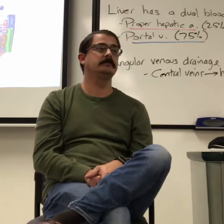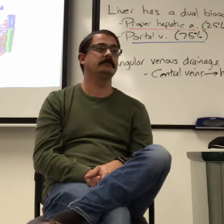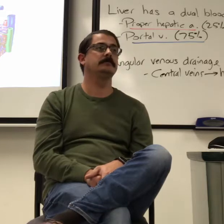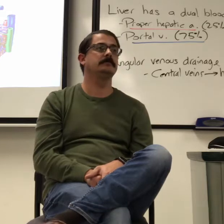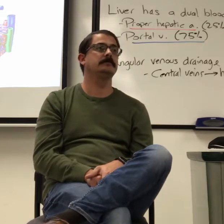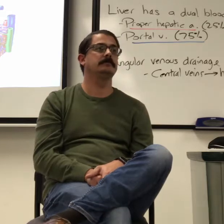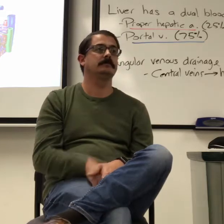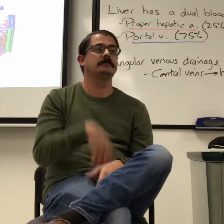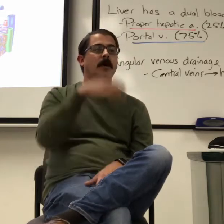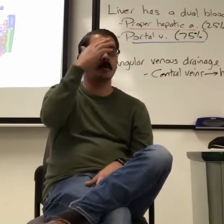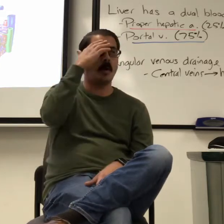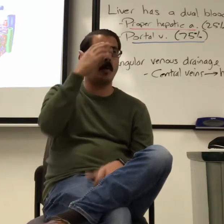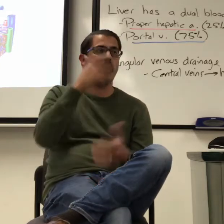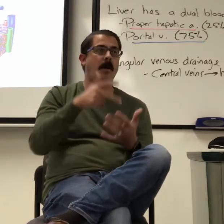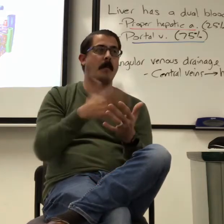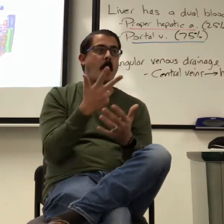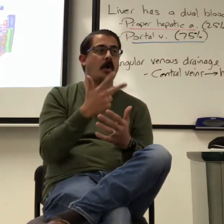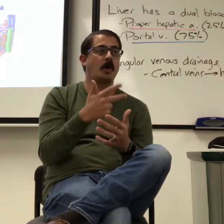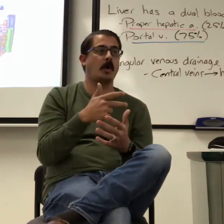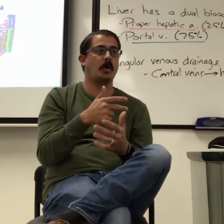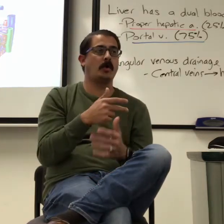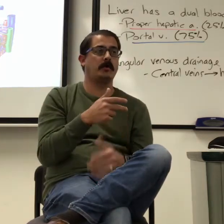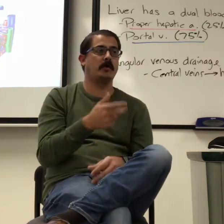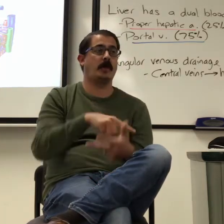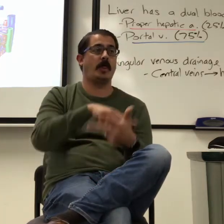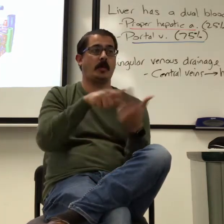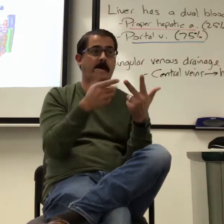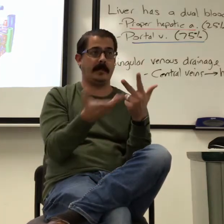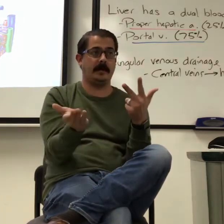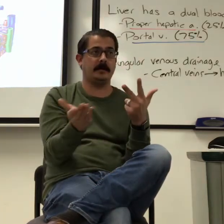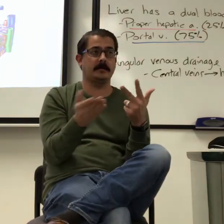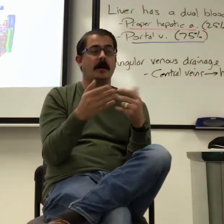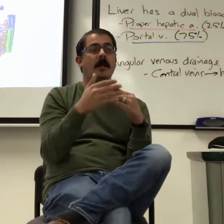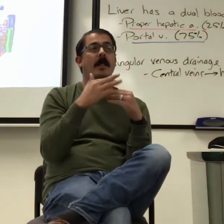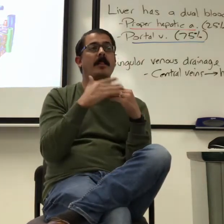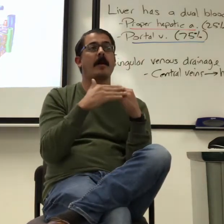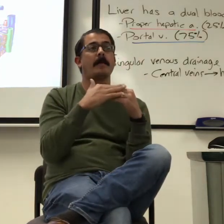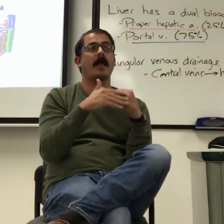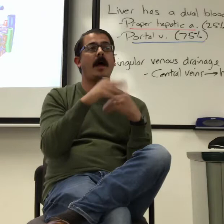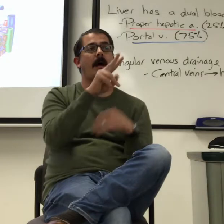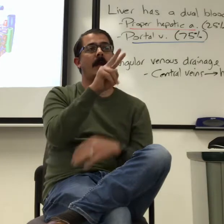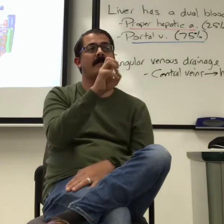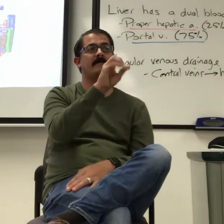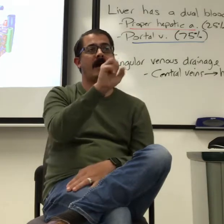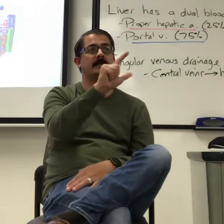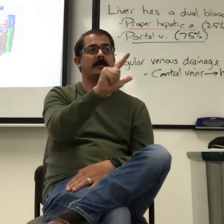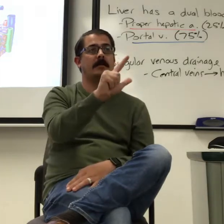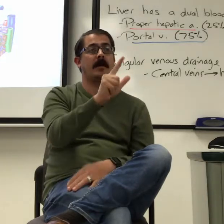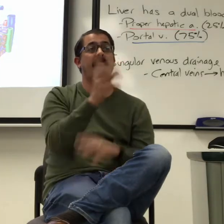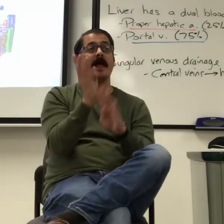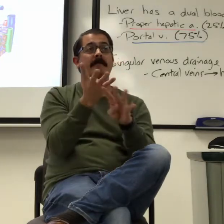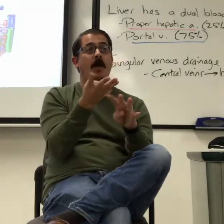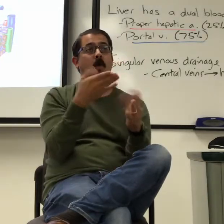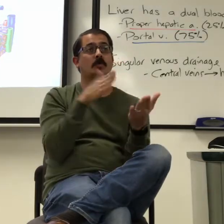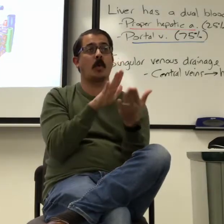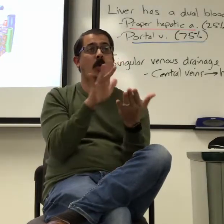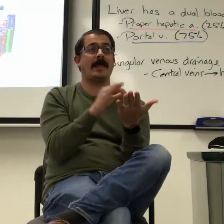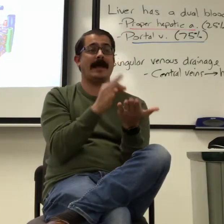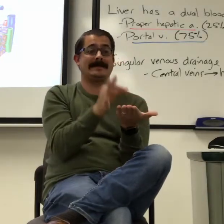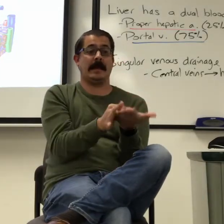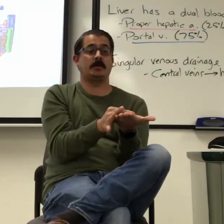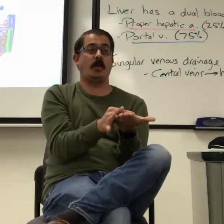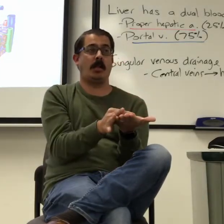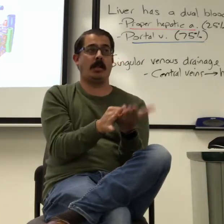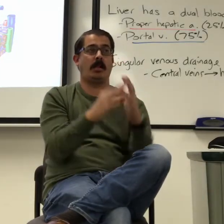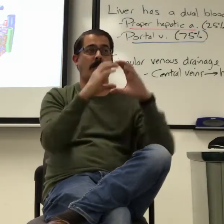Okay, so know what a portal triad is. It's those three things. And the blood vessels that flow towards the central vein